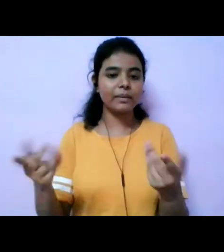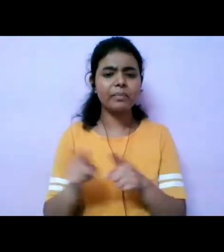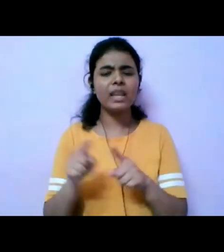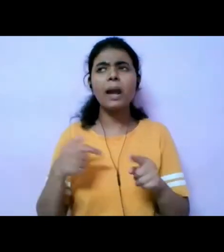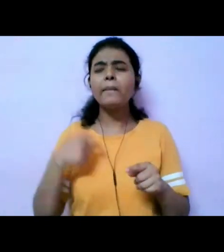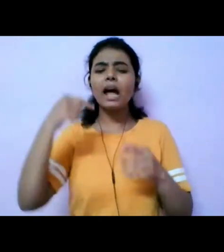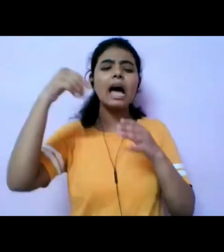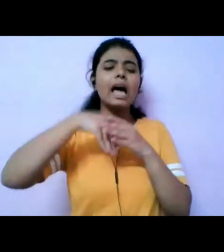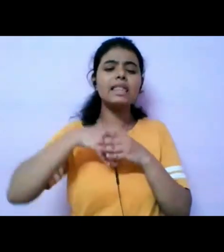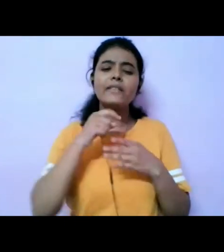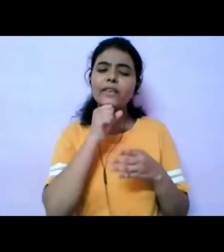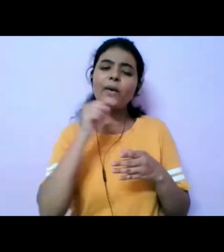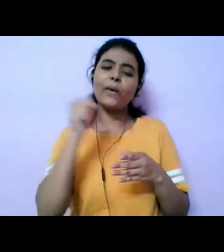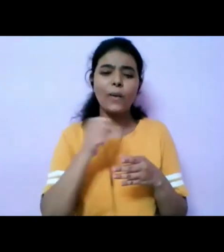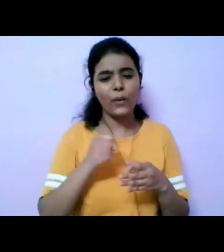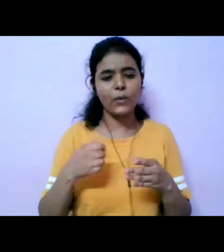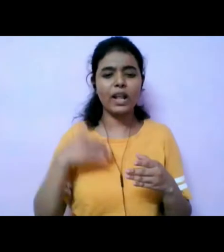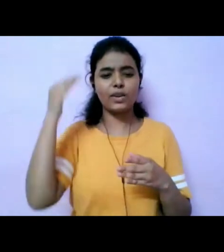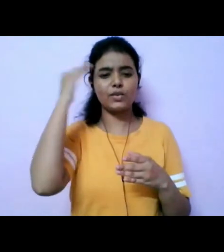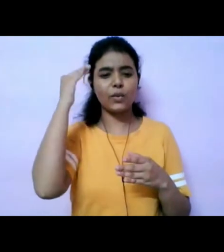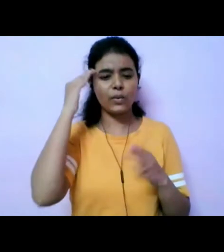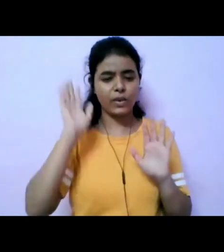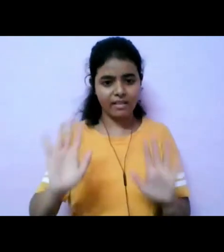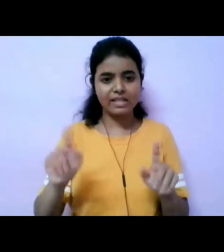in the shadow of the Mariner's Church.